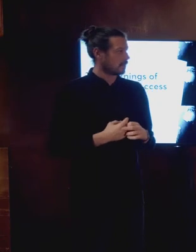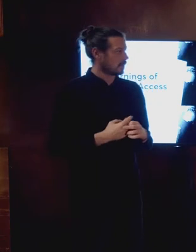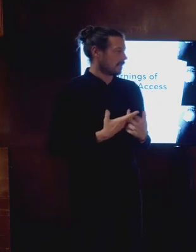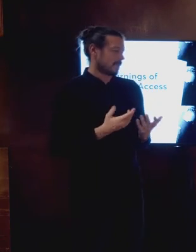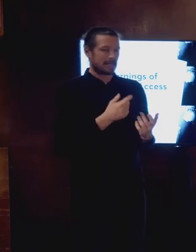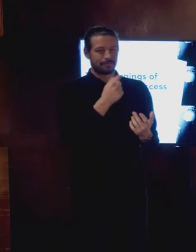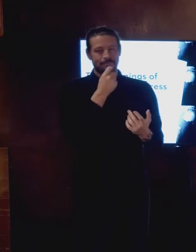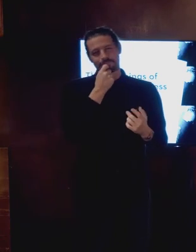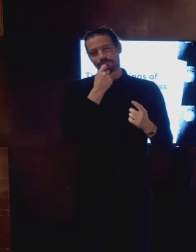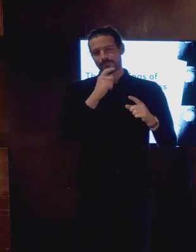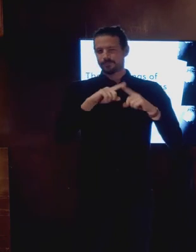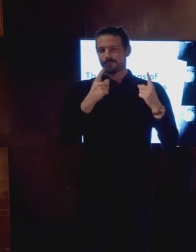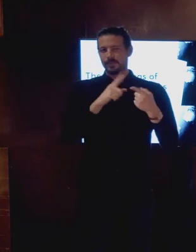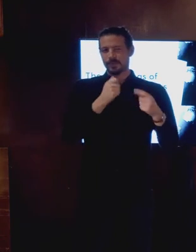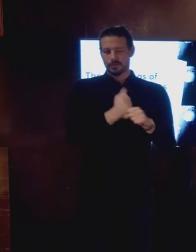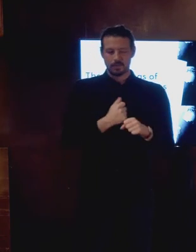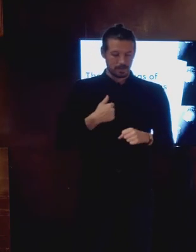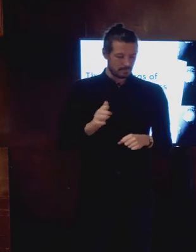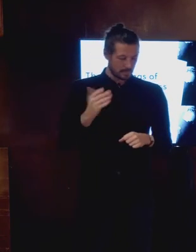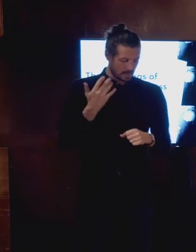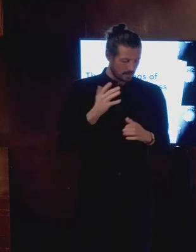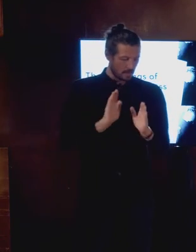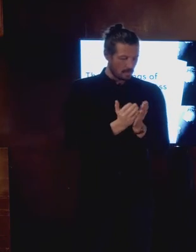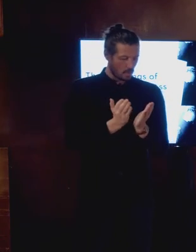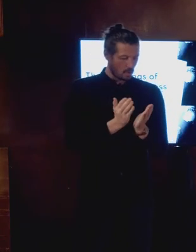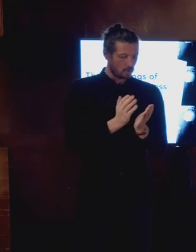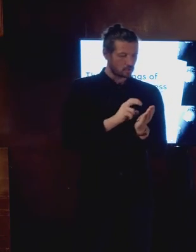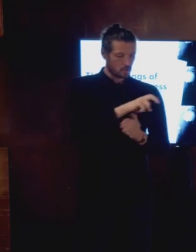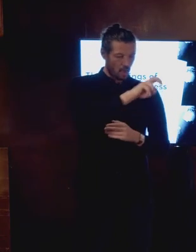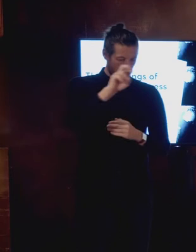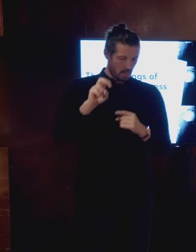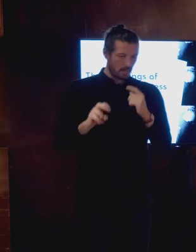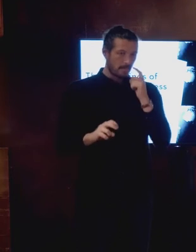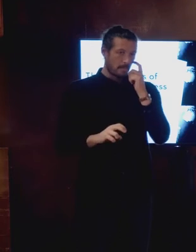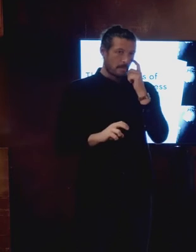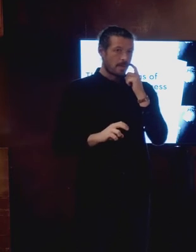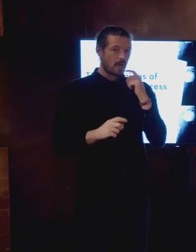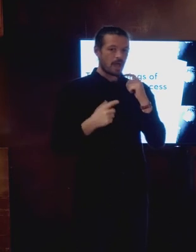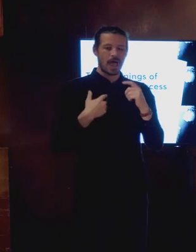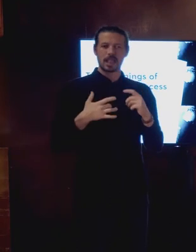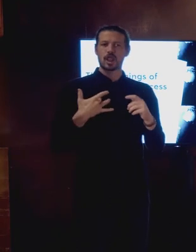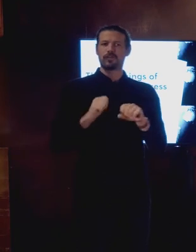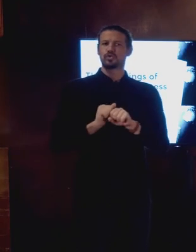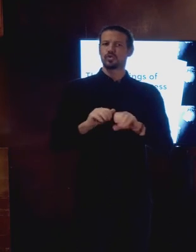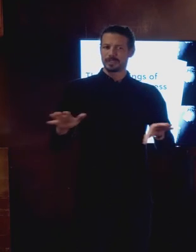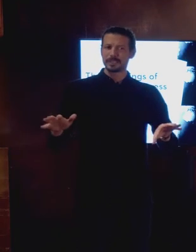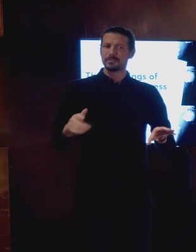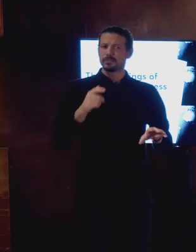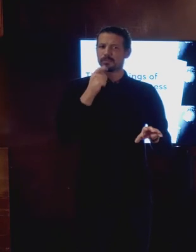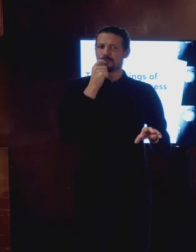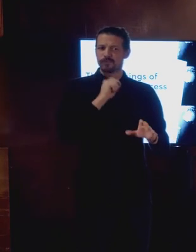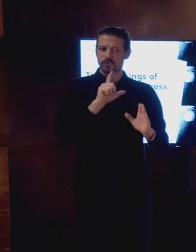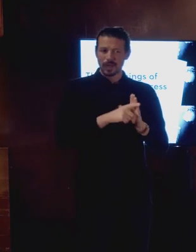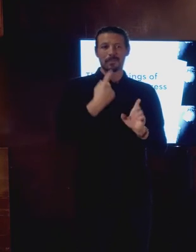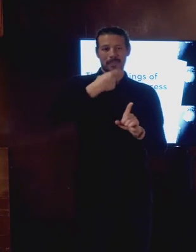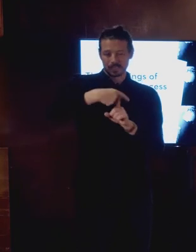It's a little bit different, I guess, but when I did my book tour, I've... live streamed a number of them and recorded a